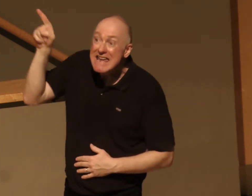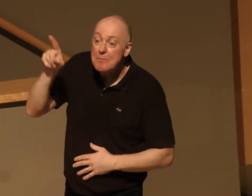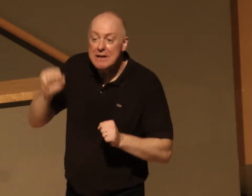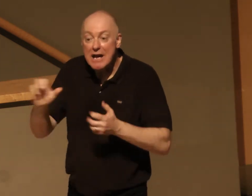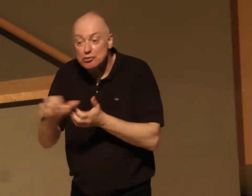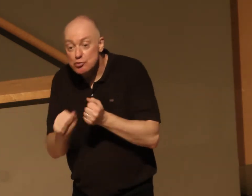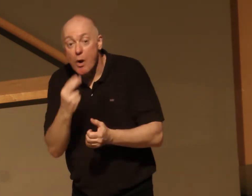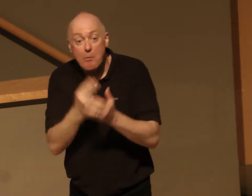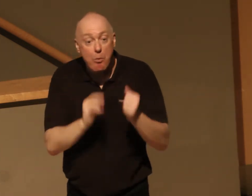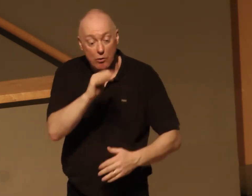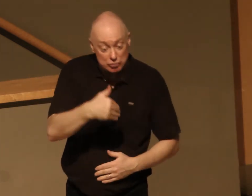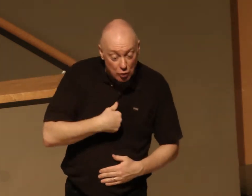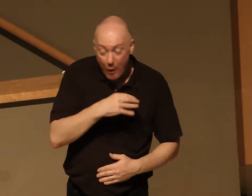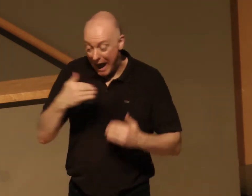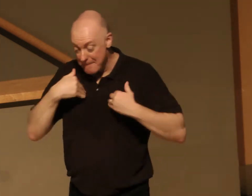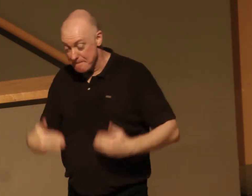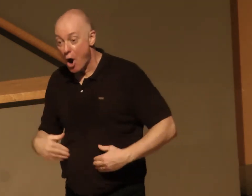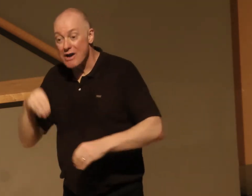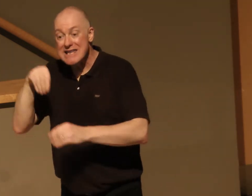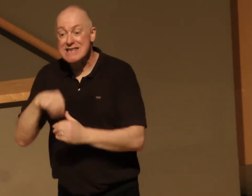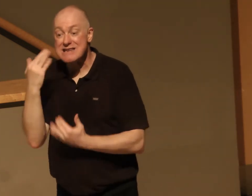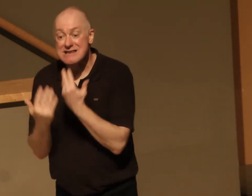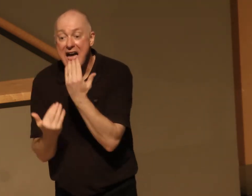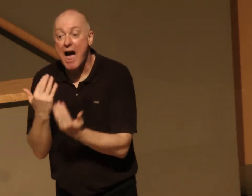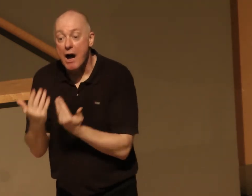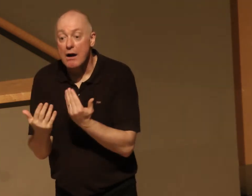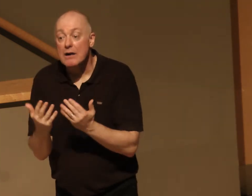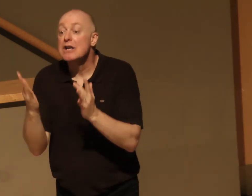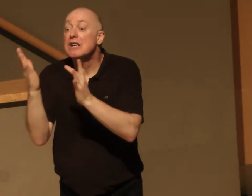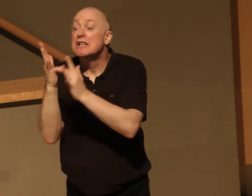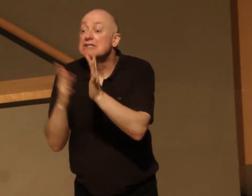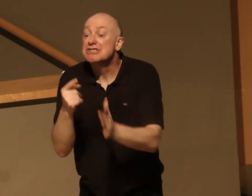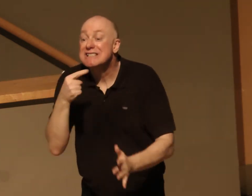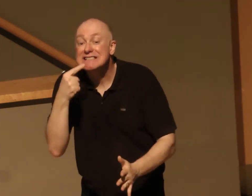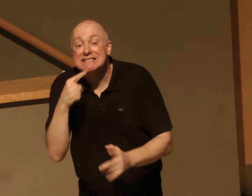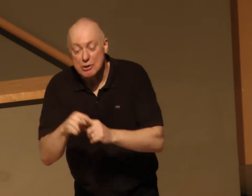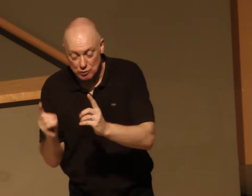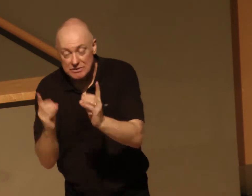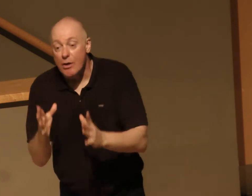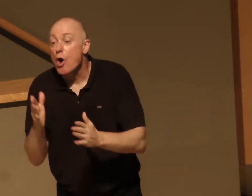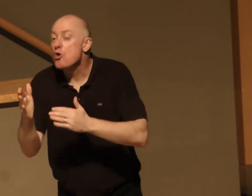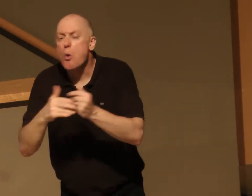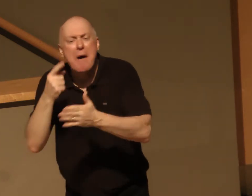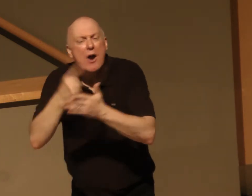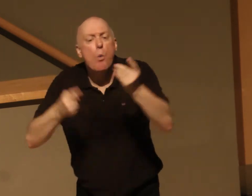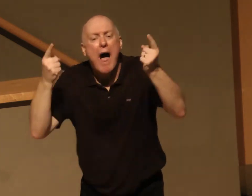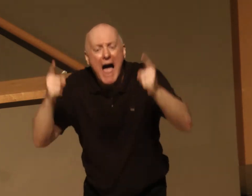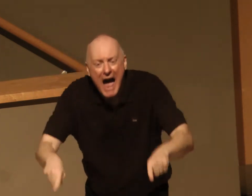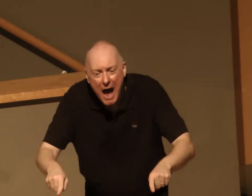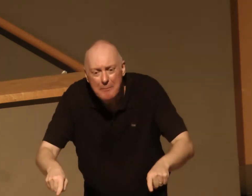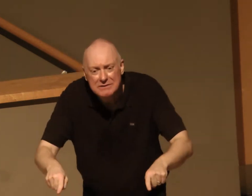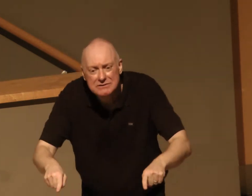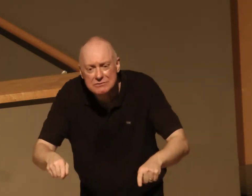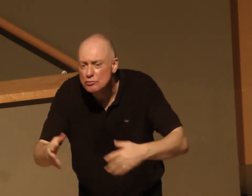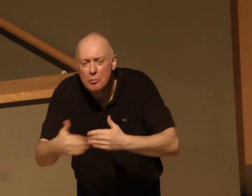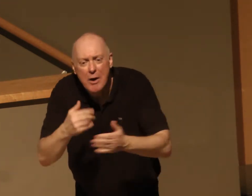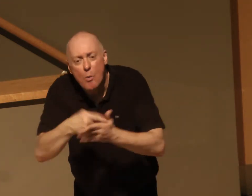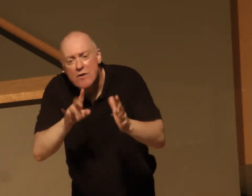both soul and body in hell paraphrase what Jesus is saying to his disciples no matter what happens to you here in this life you have nothing to